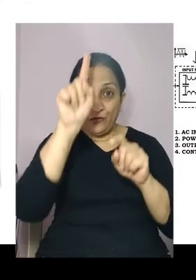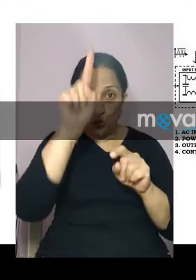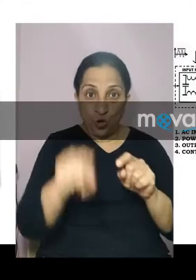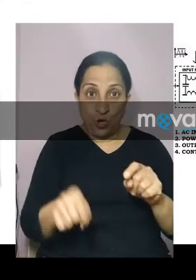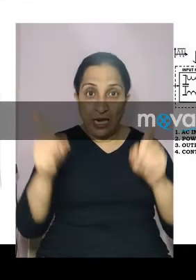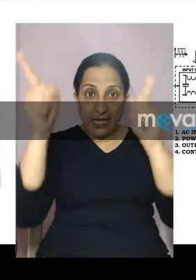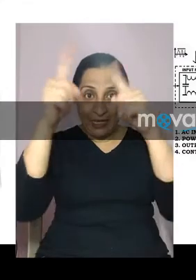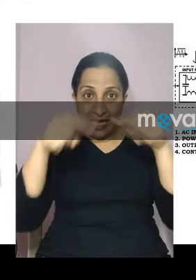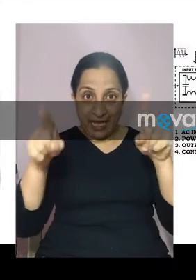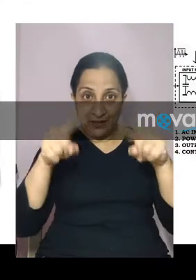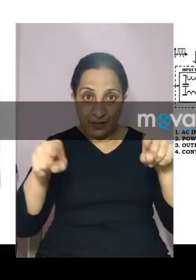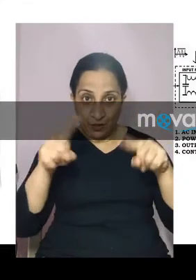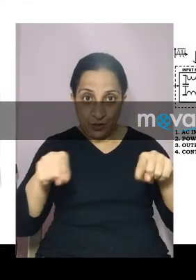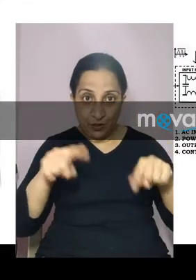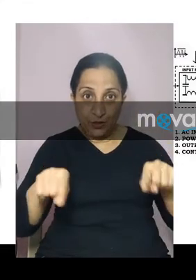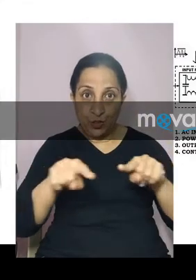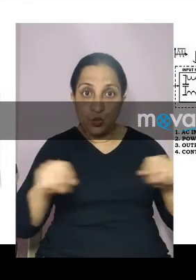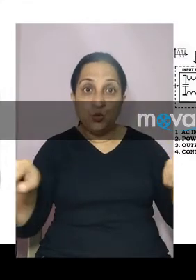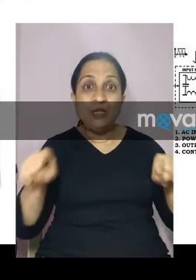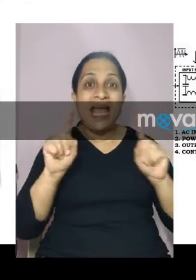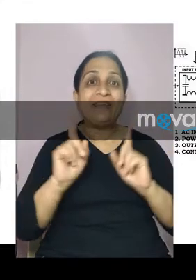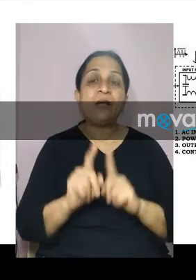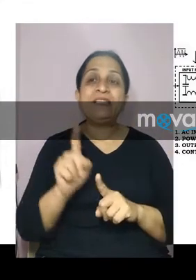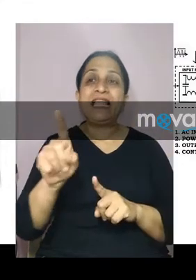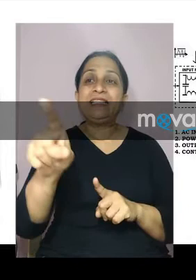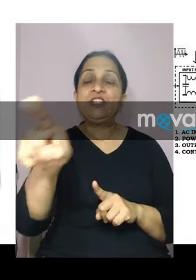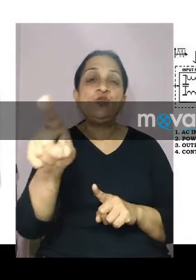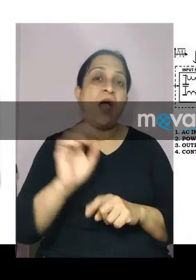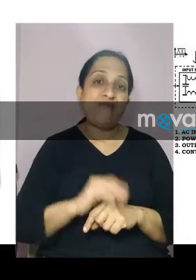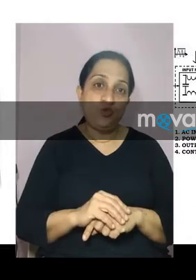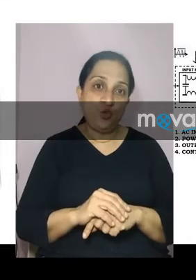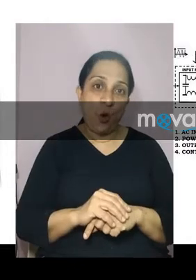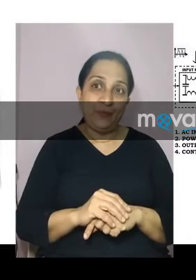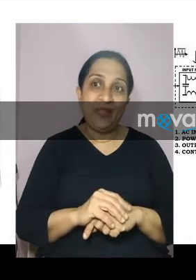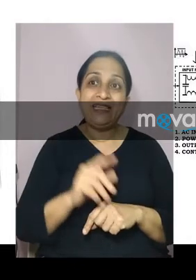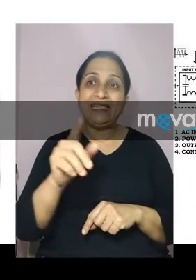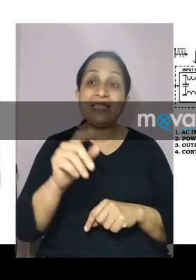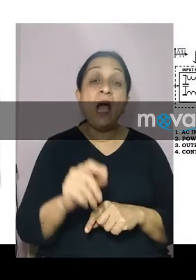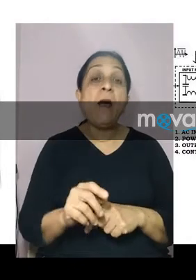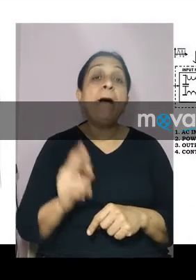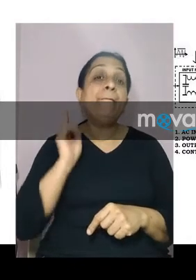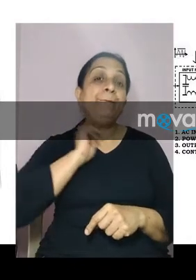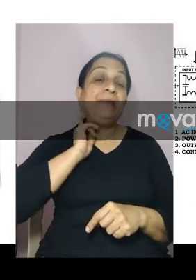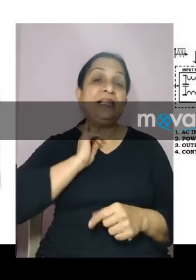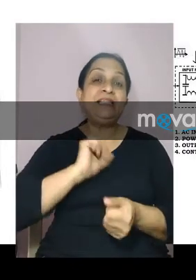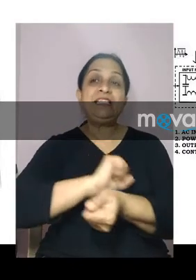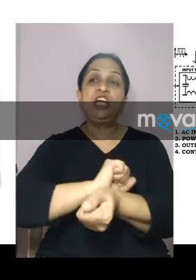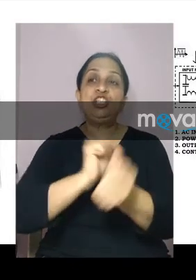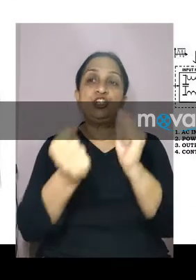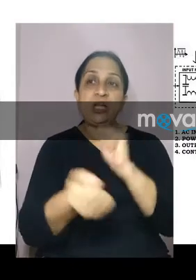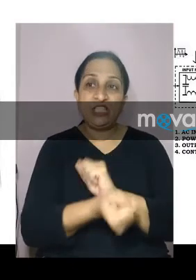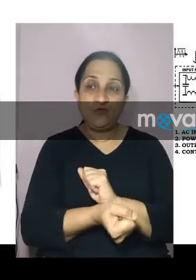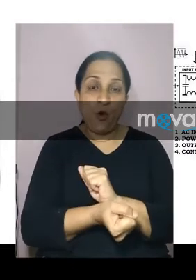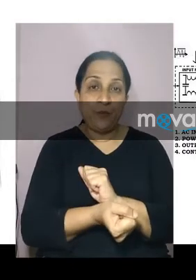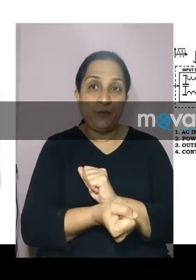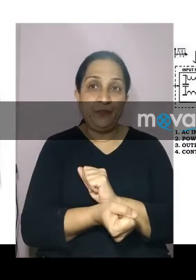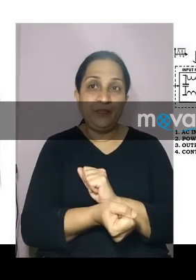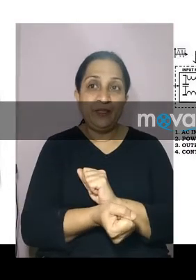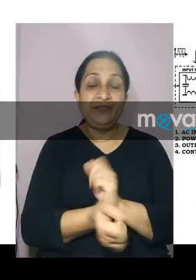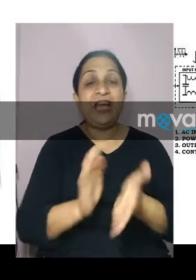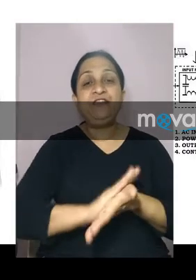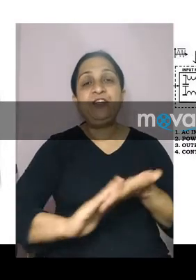That you have to draw a line and the 2 diagrams like this you have to draw. That is the pulse